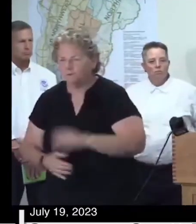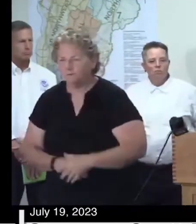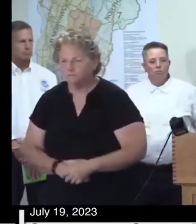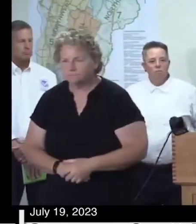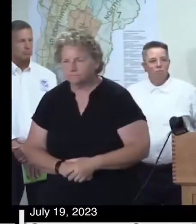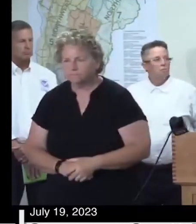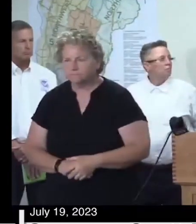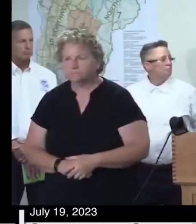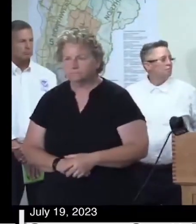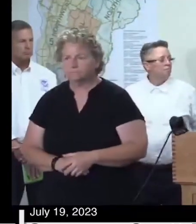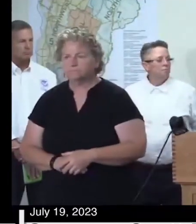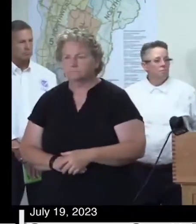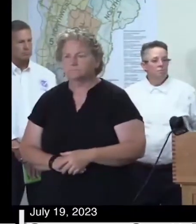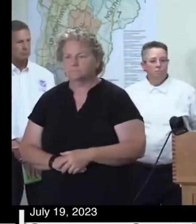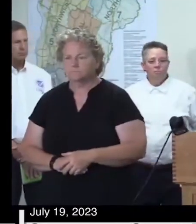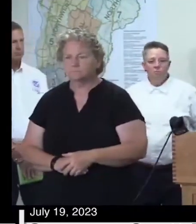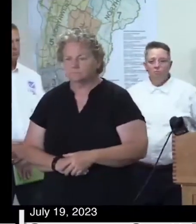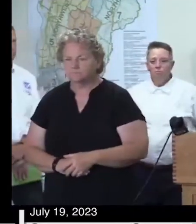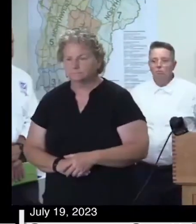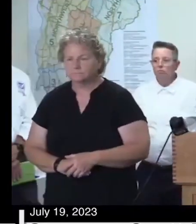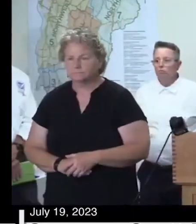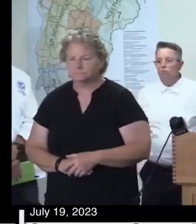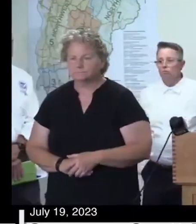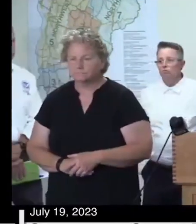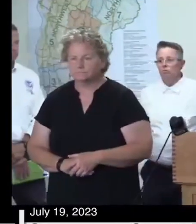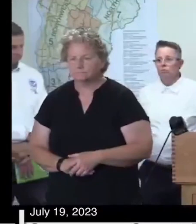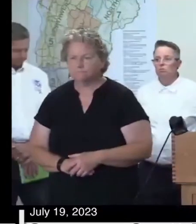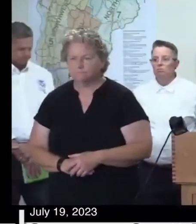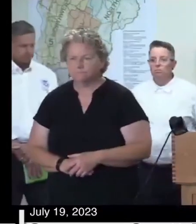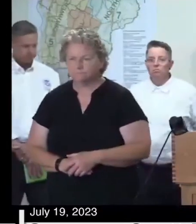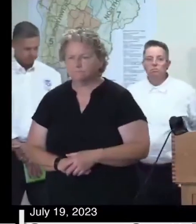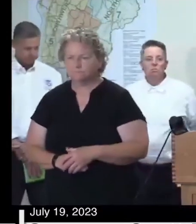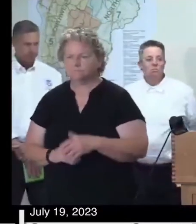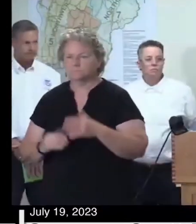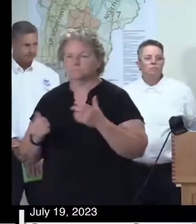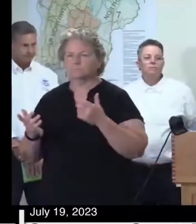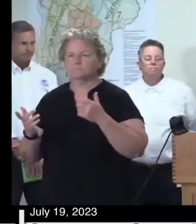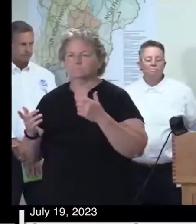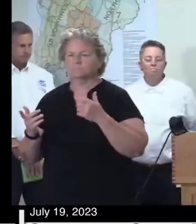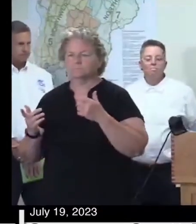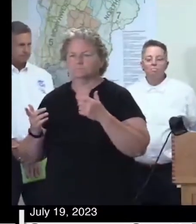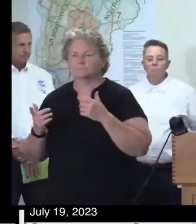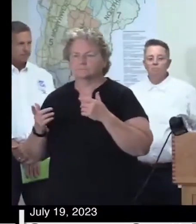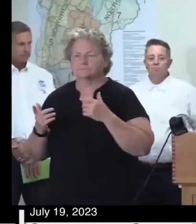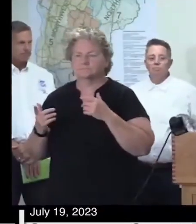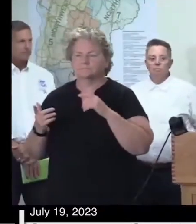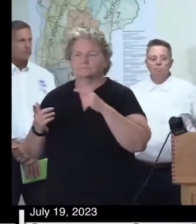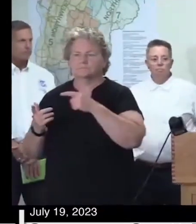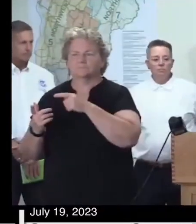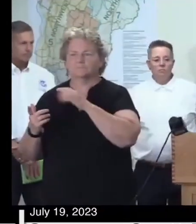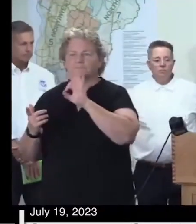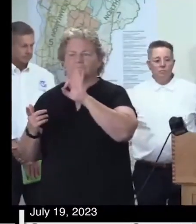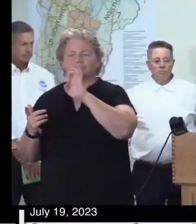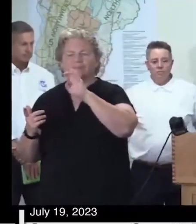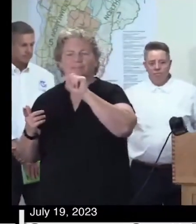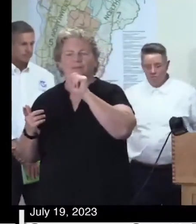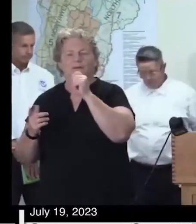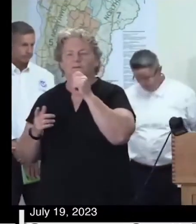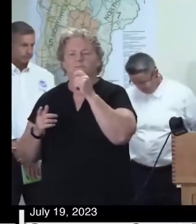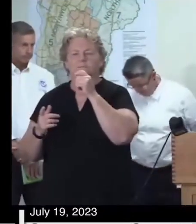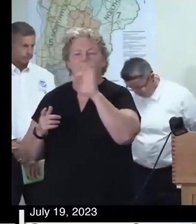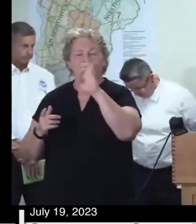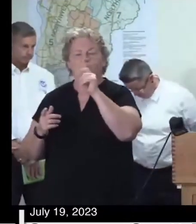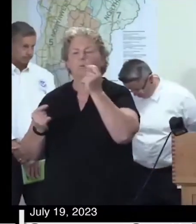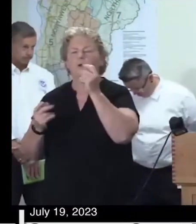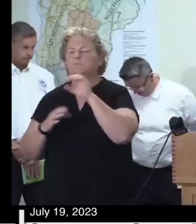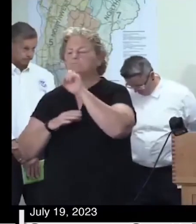that there's a problem. No, that's not true, because bottled water is being delivered in many places that don't have clean drinking water. That's